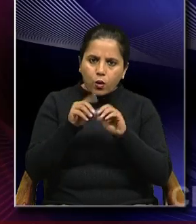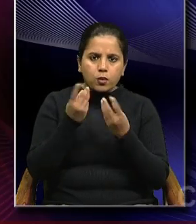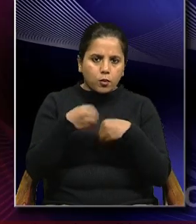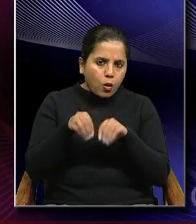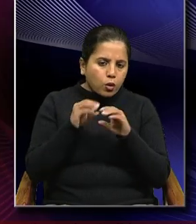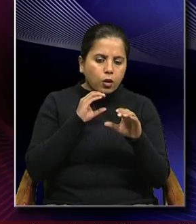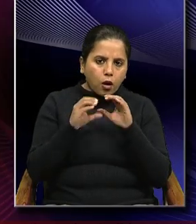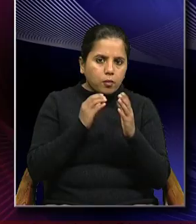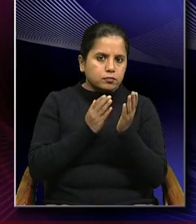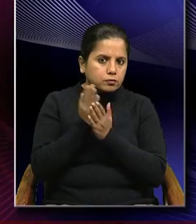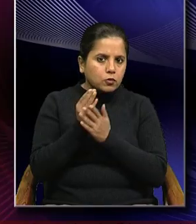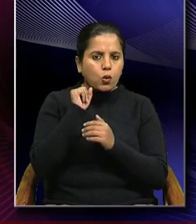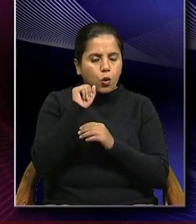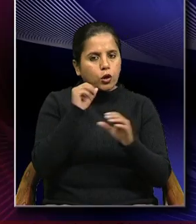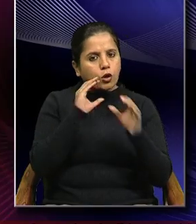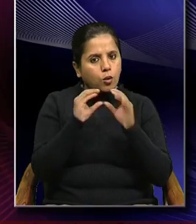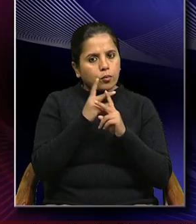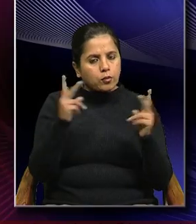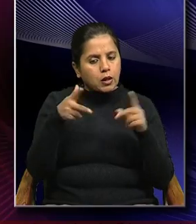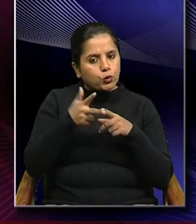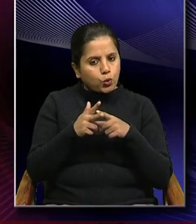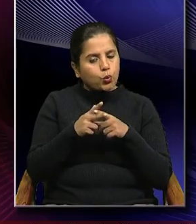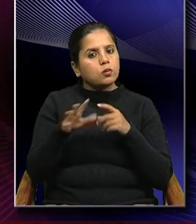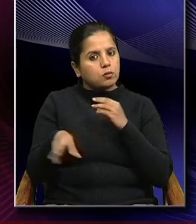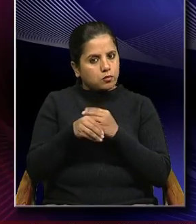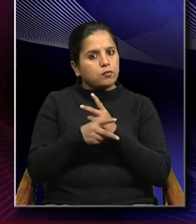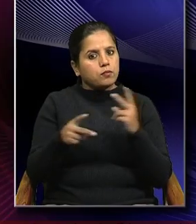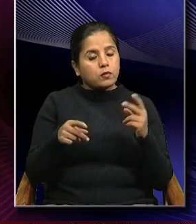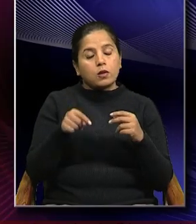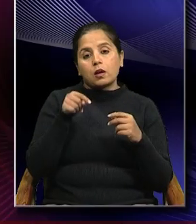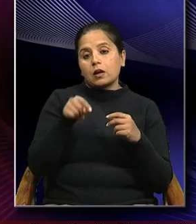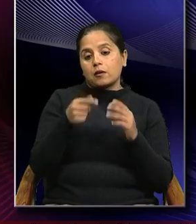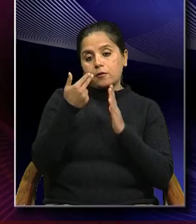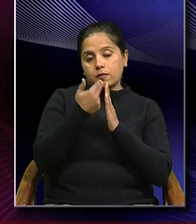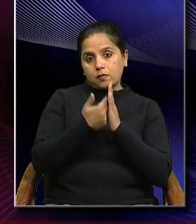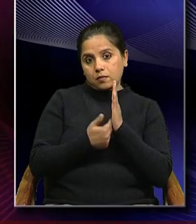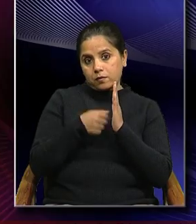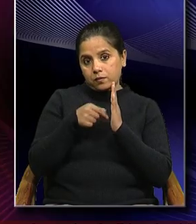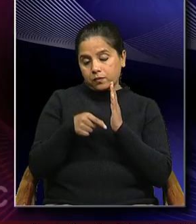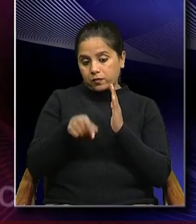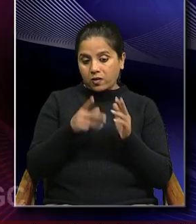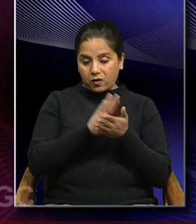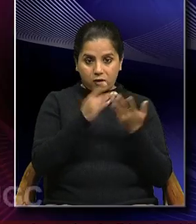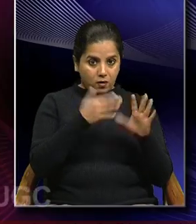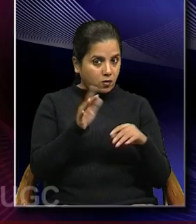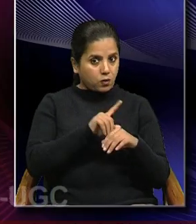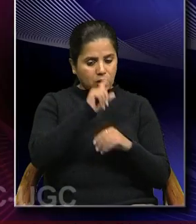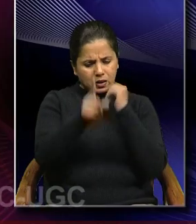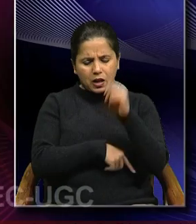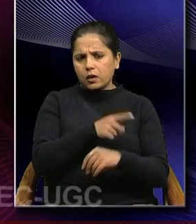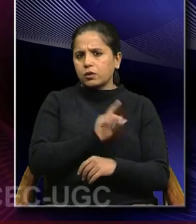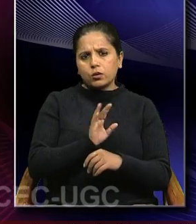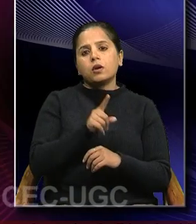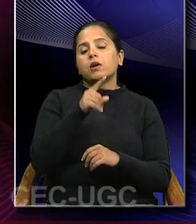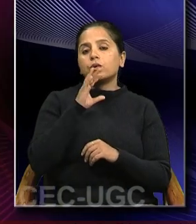of communication into your communication mix tools. So, this list is not the exhaustive one, this is not the last one, it